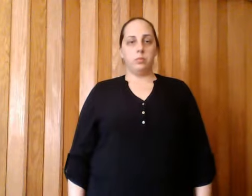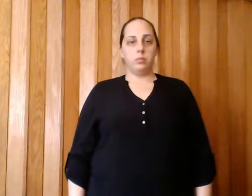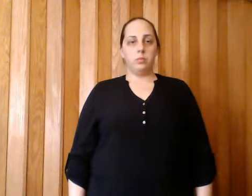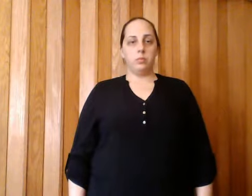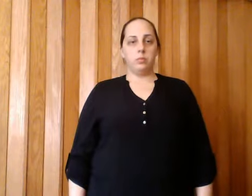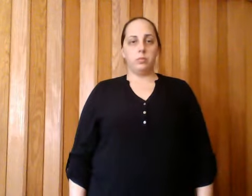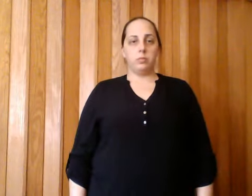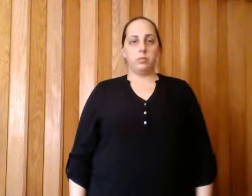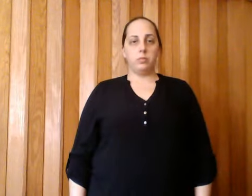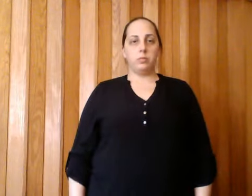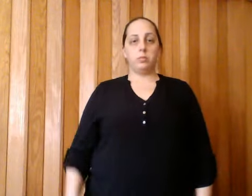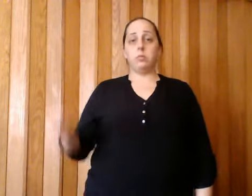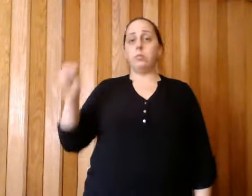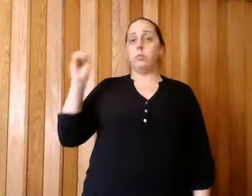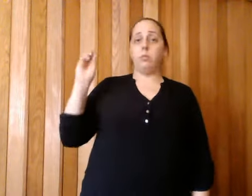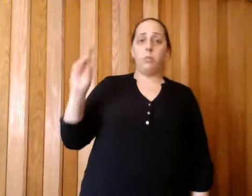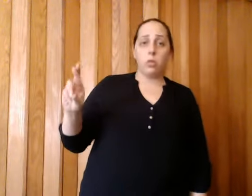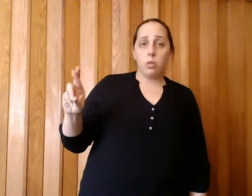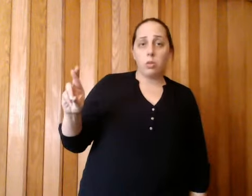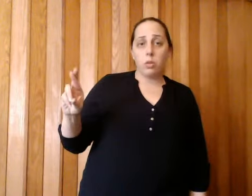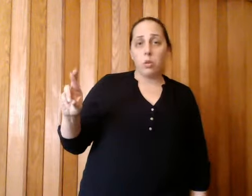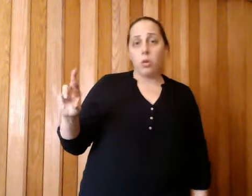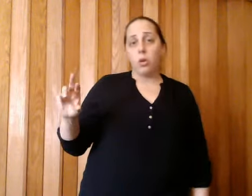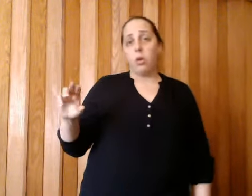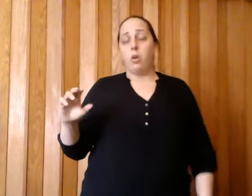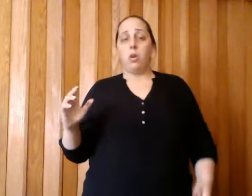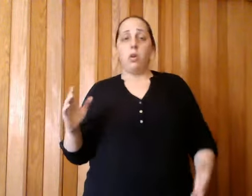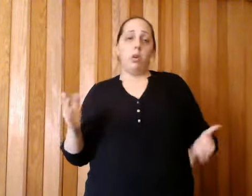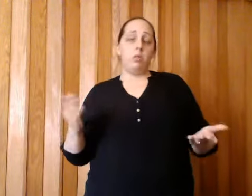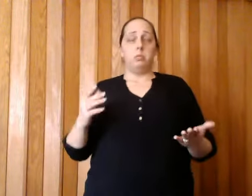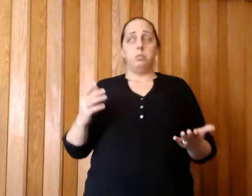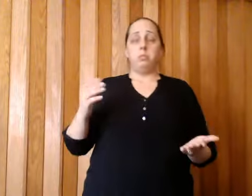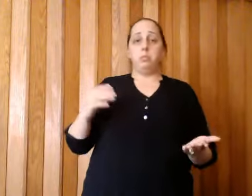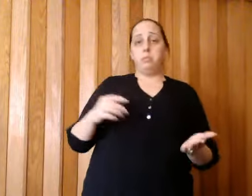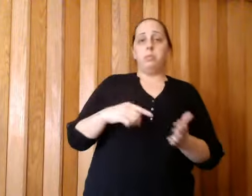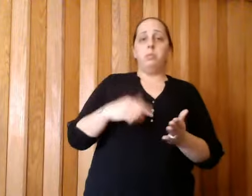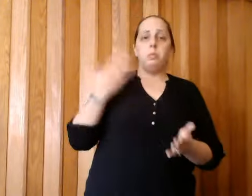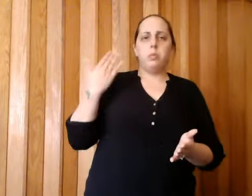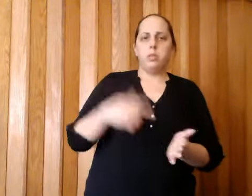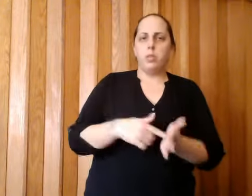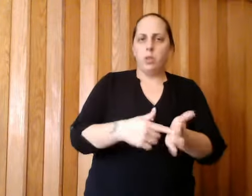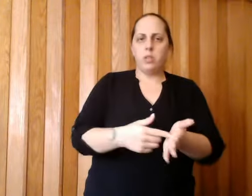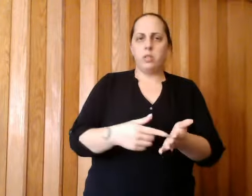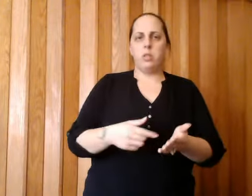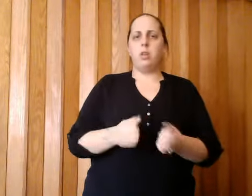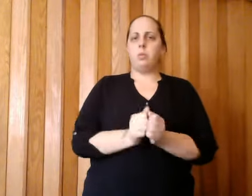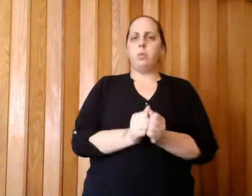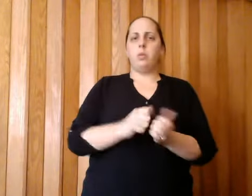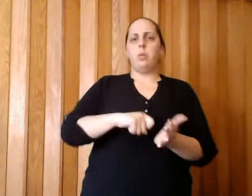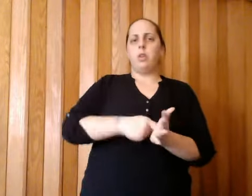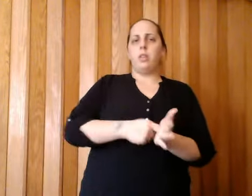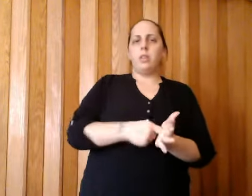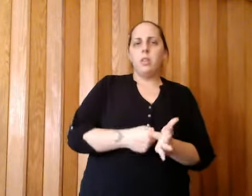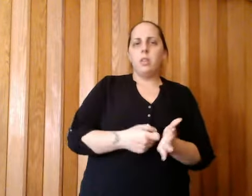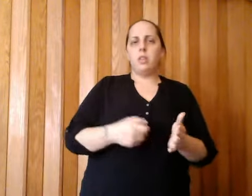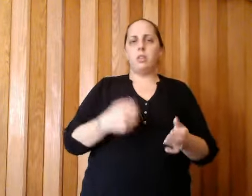Or as in the case of the tree, like whoever has had parents who walk their kids in a car, so we